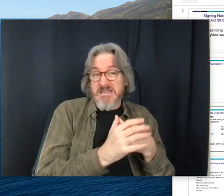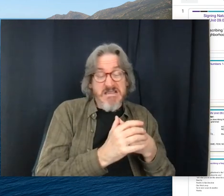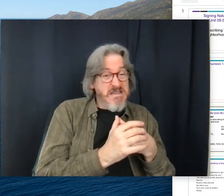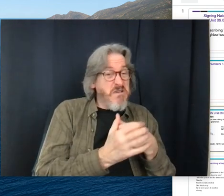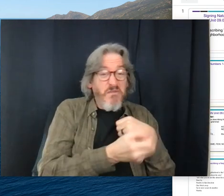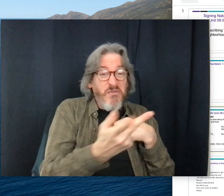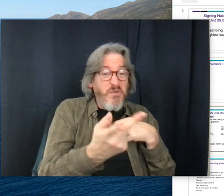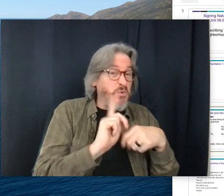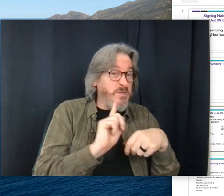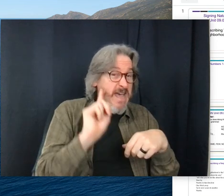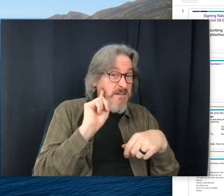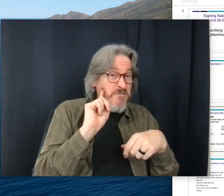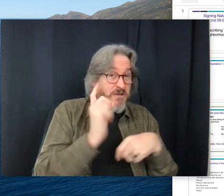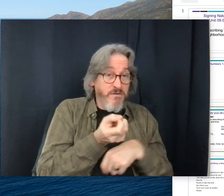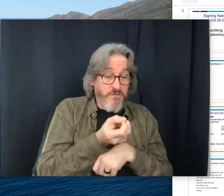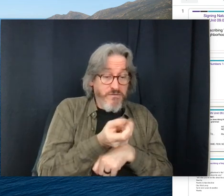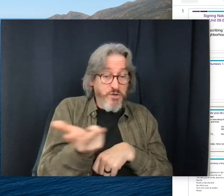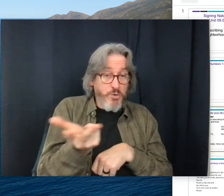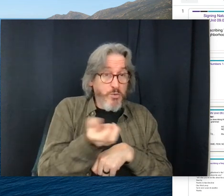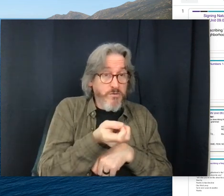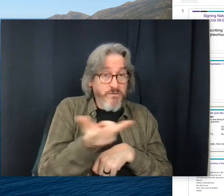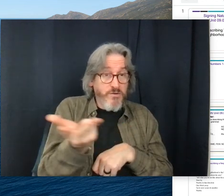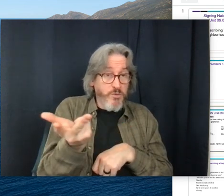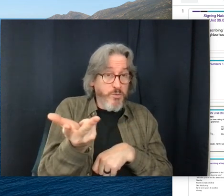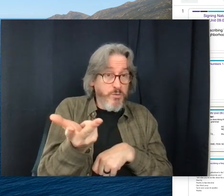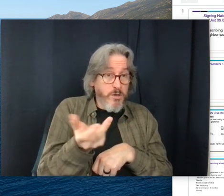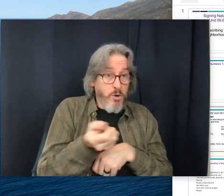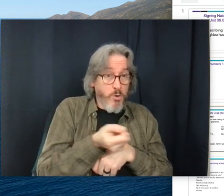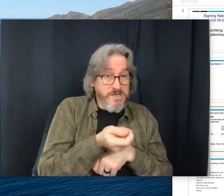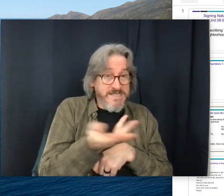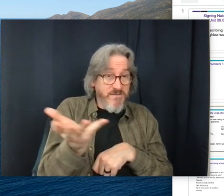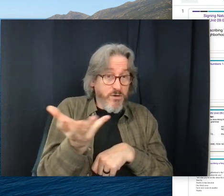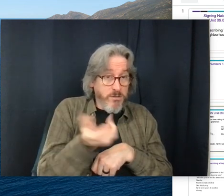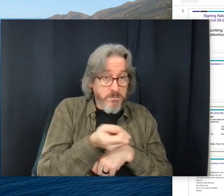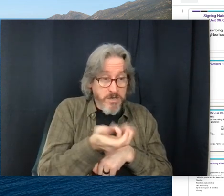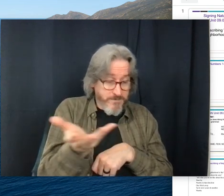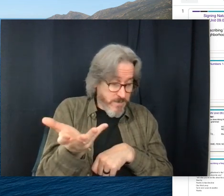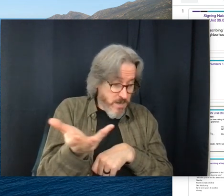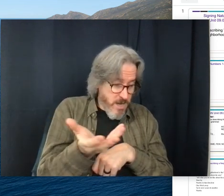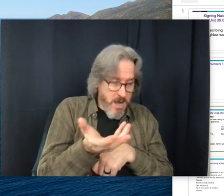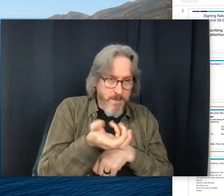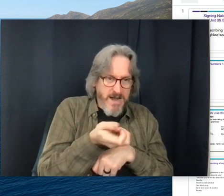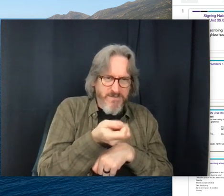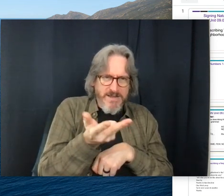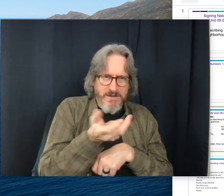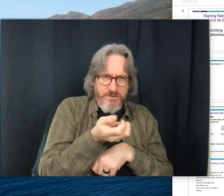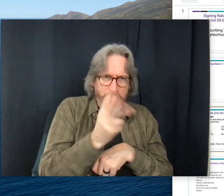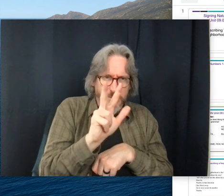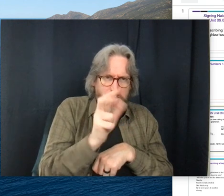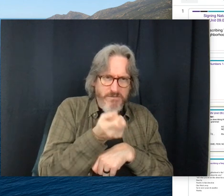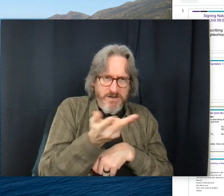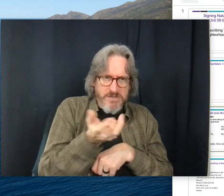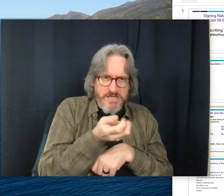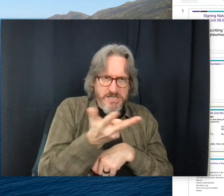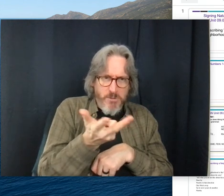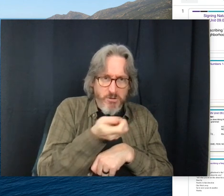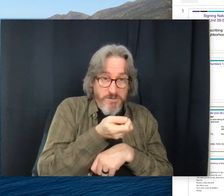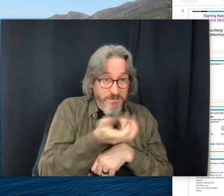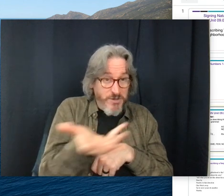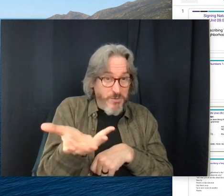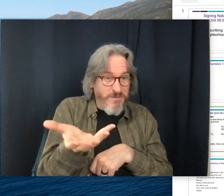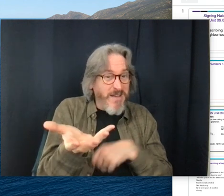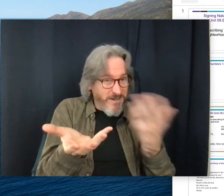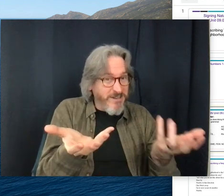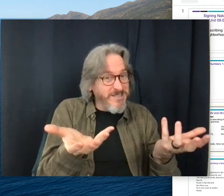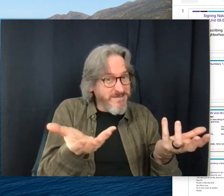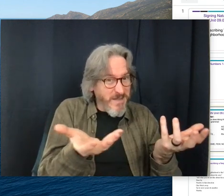many. Few deaf, few, or several, right? I find that if you do it with 3 fingers, it's smaller than if